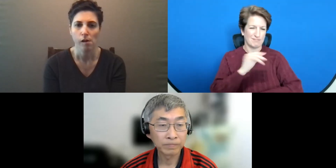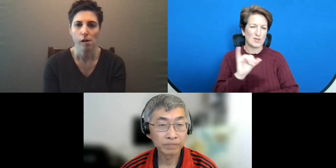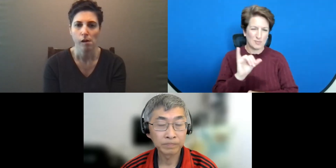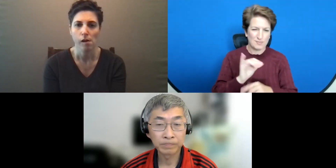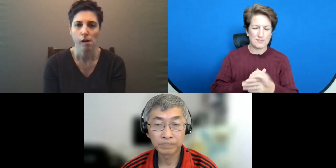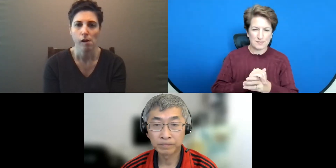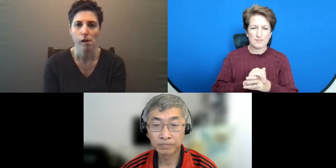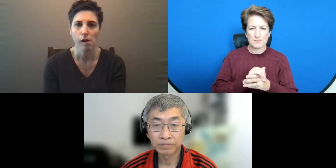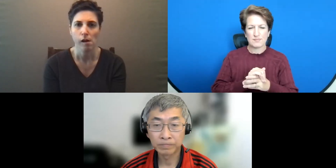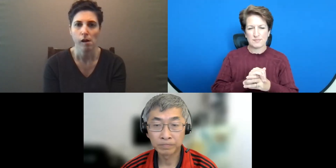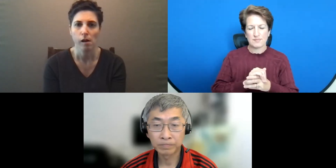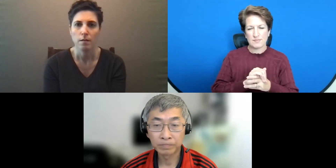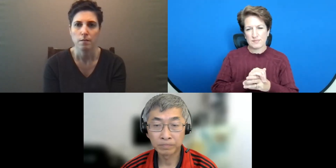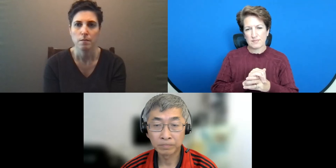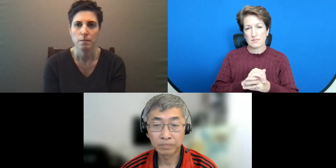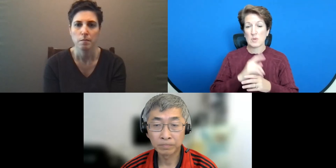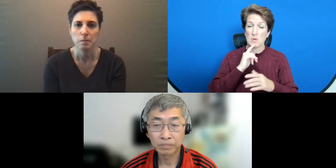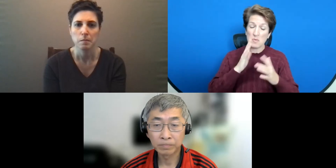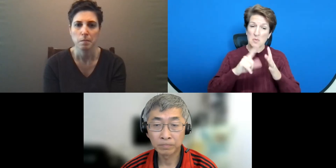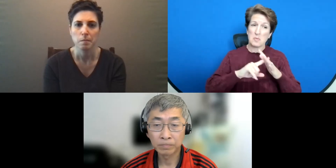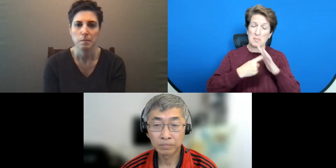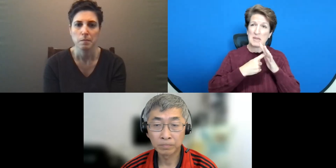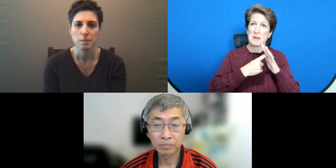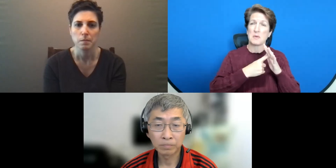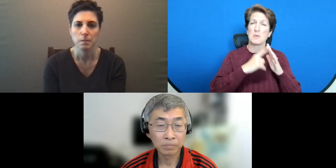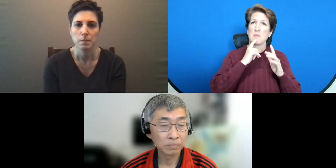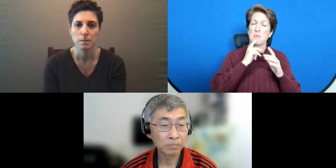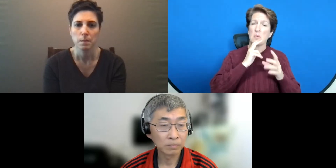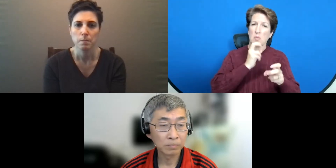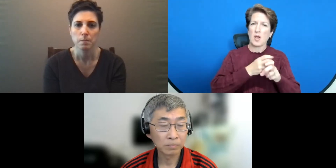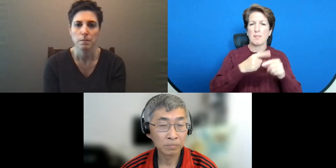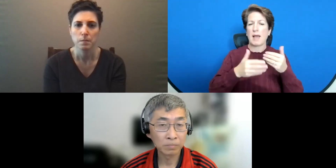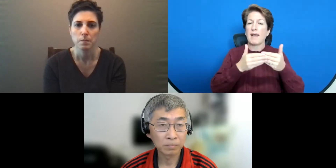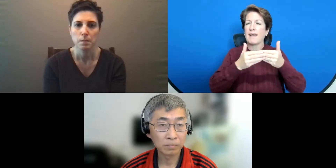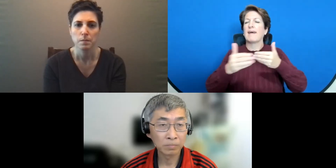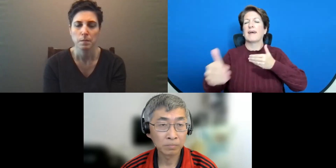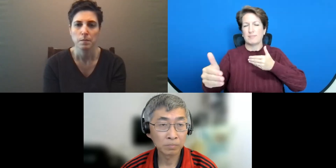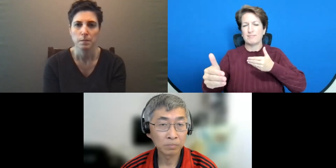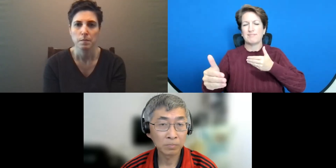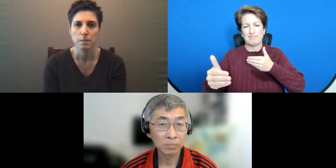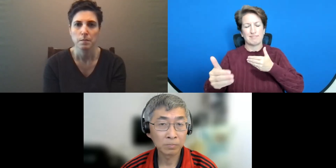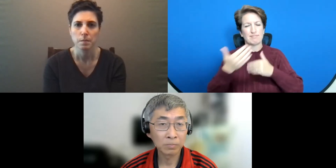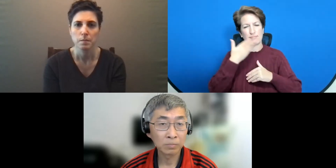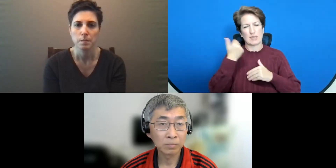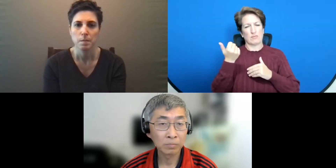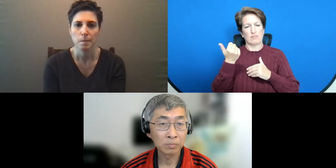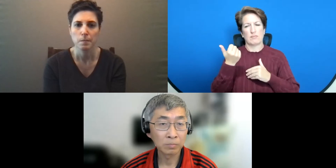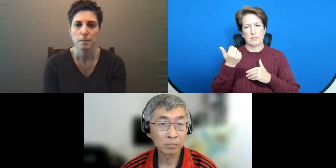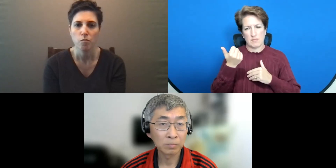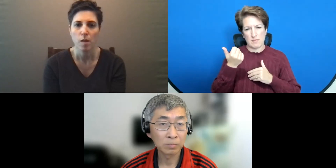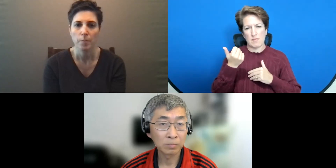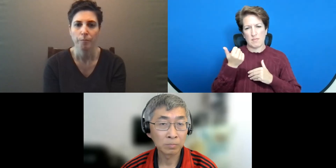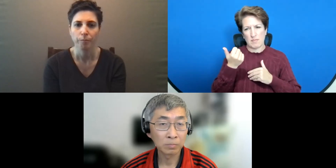vaccinated. So at the beginning it was difficult, then after that everyone was okay. And because of